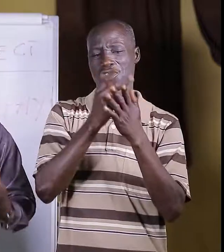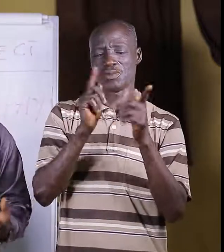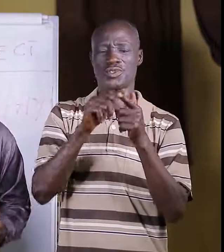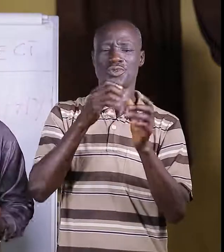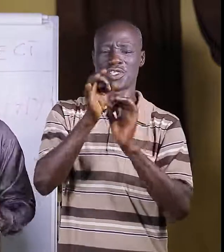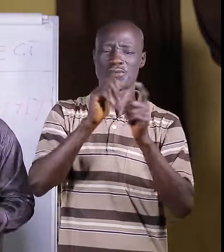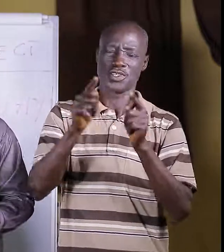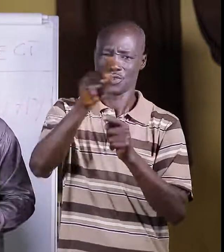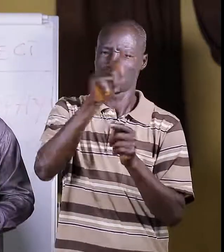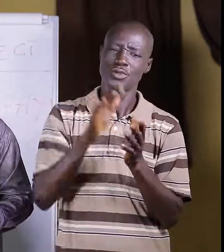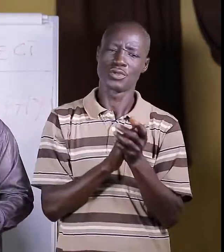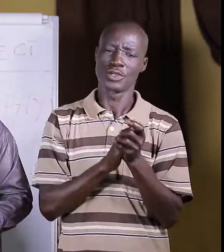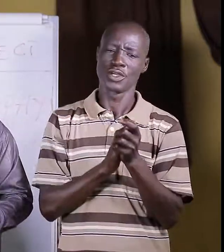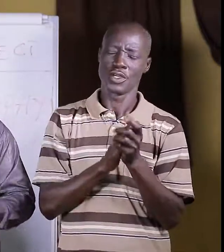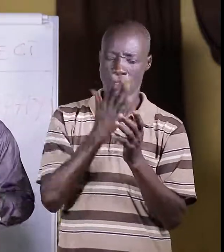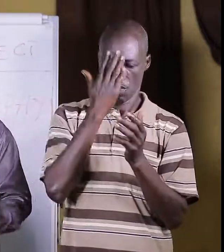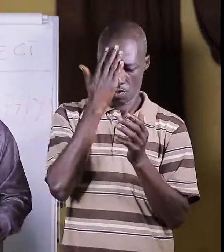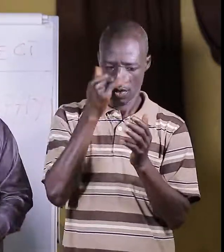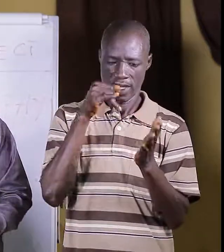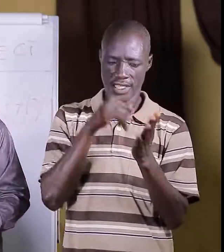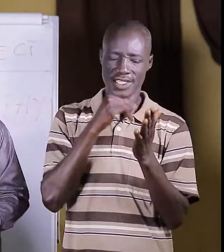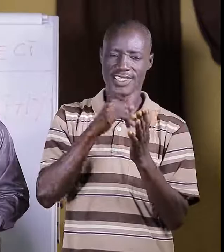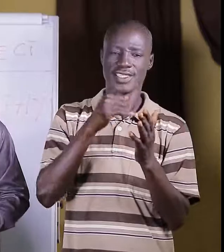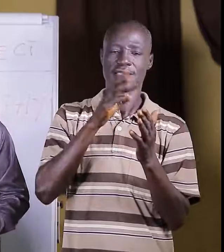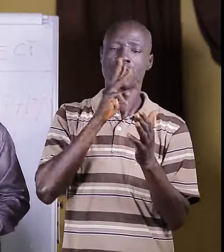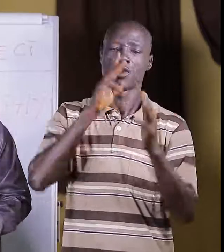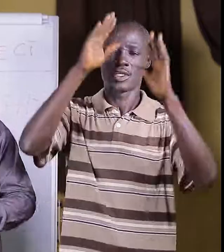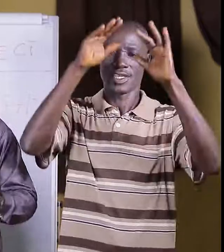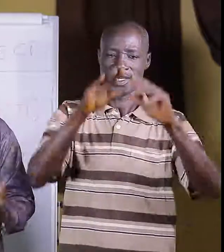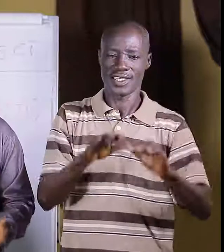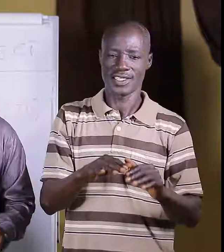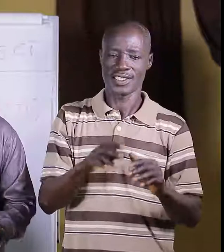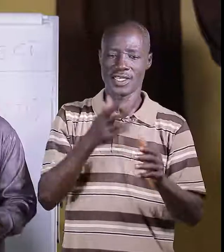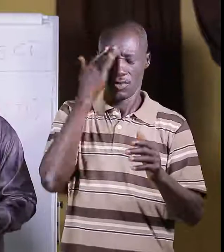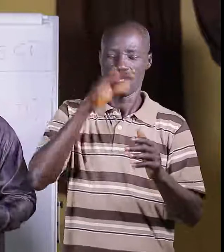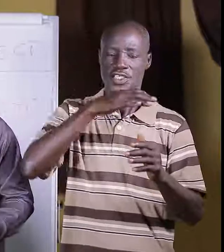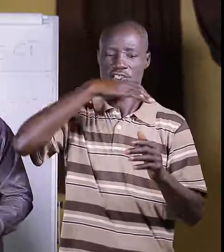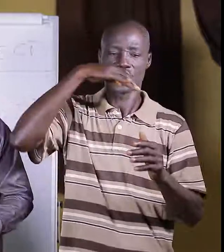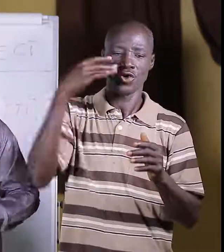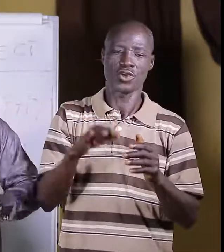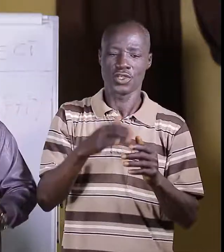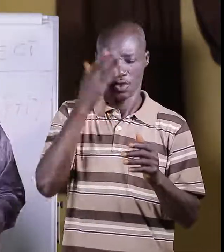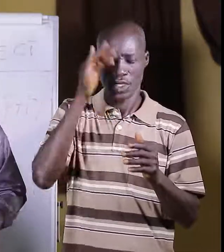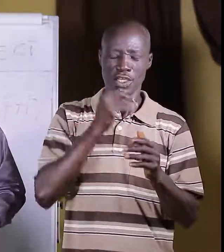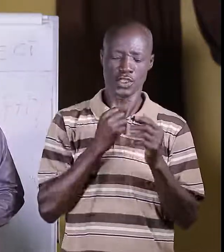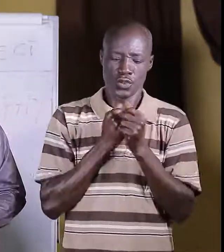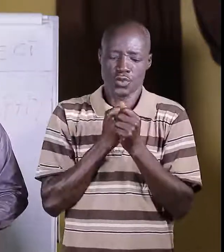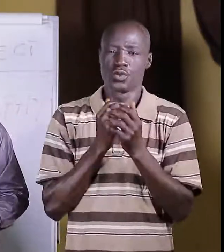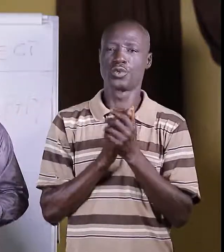start explaining to you why it is raining, why it is hot, why it is